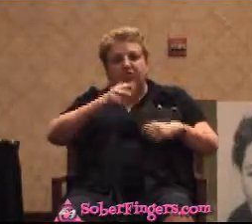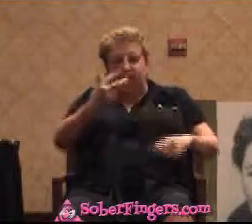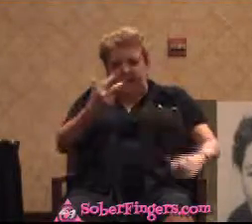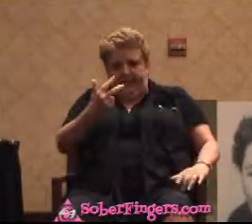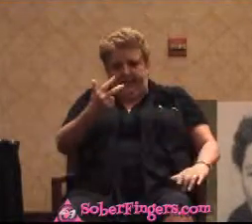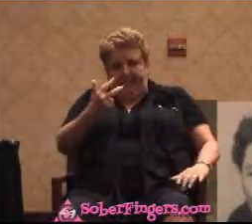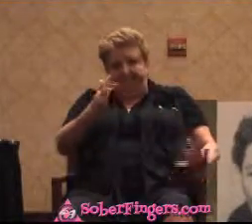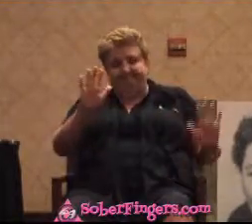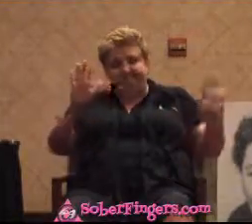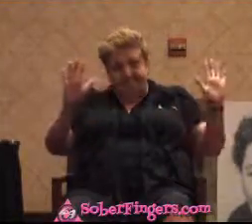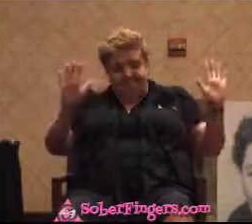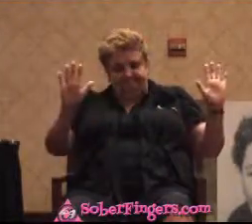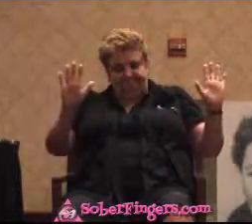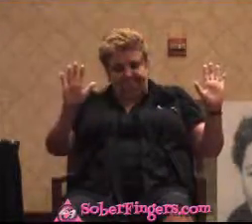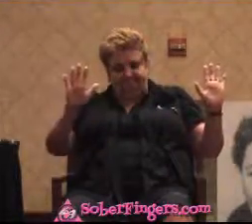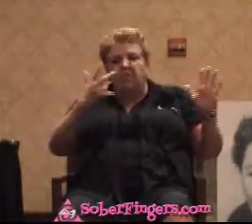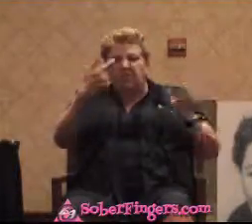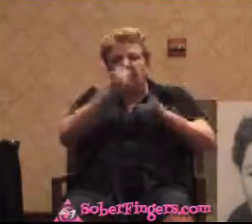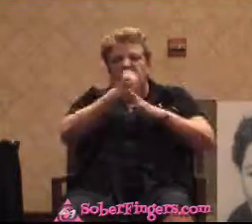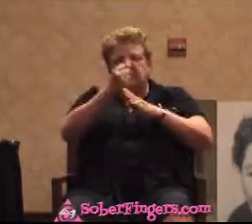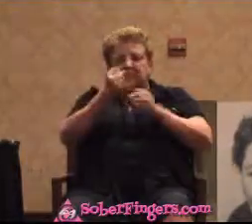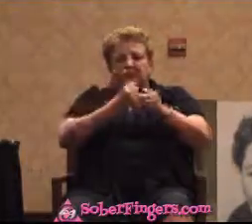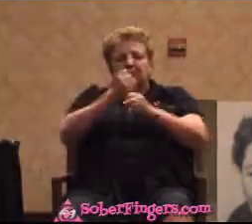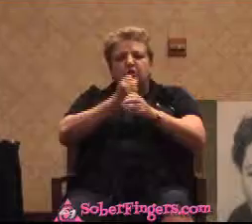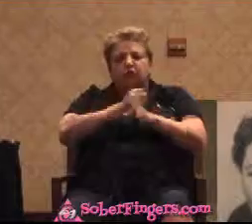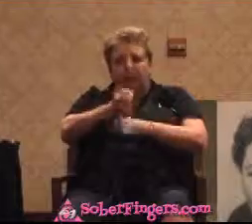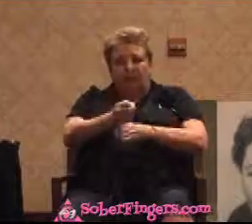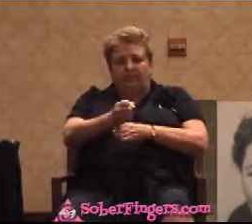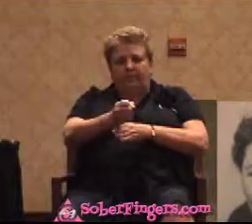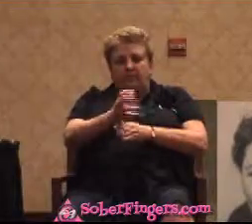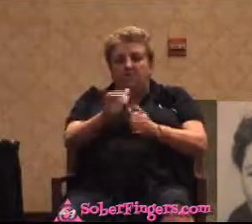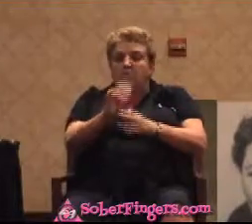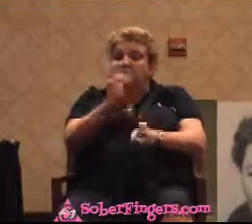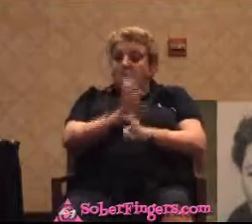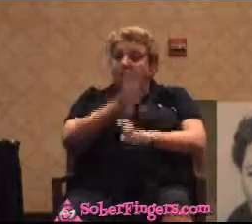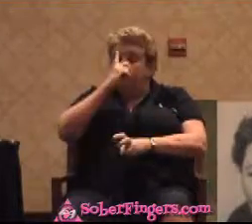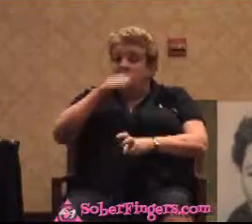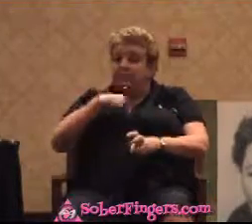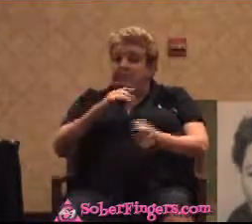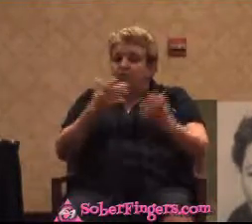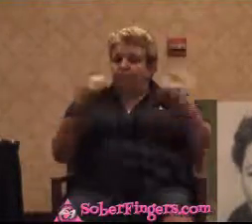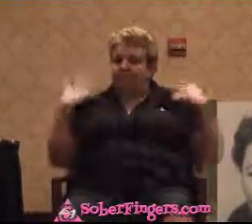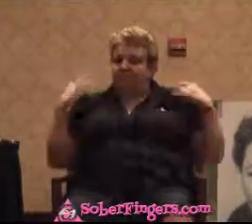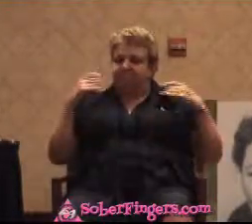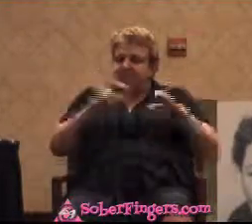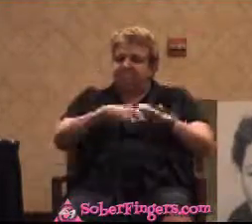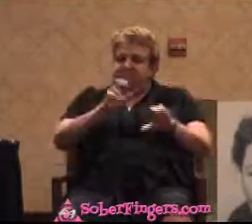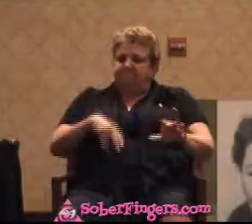And that was the hardest thing for me to do. But I did it. You know